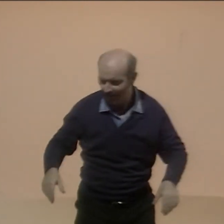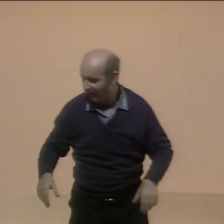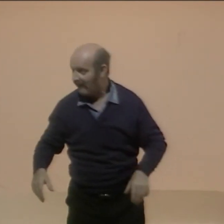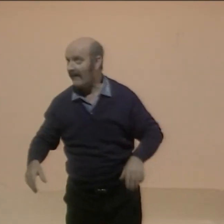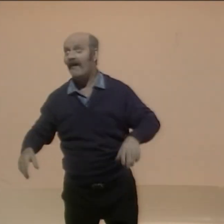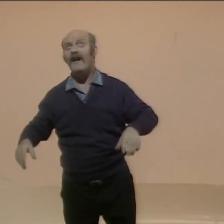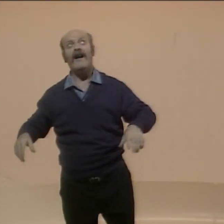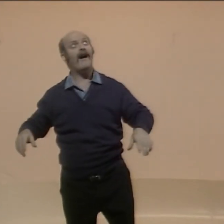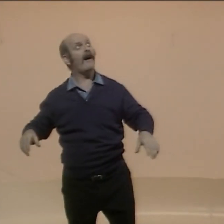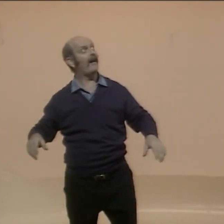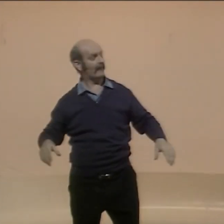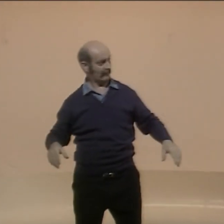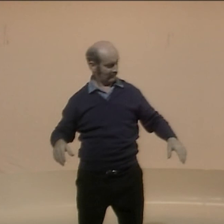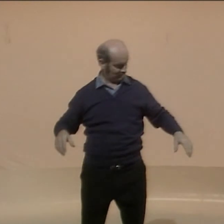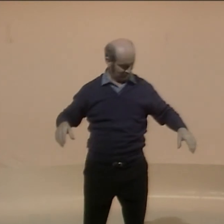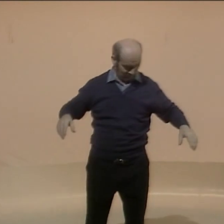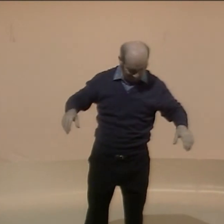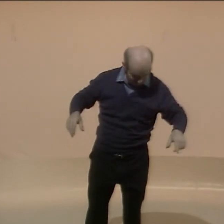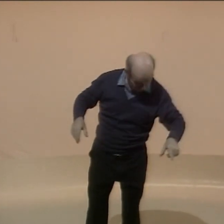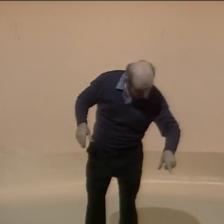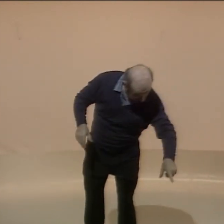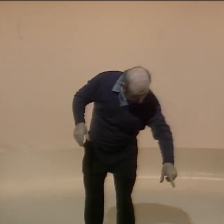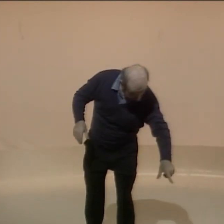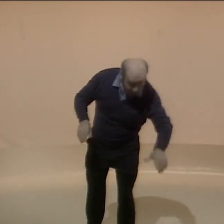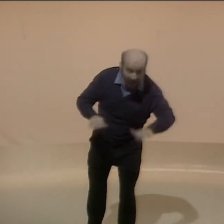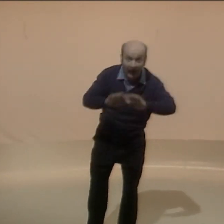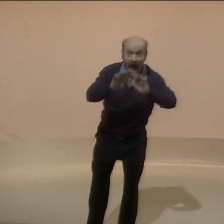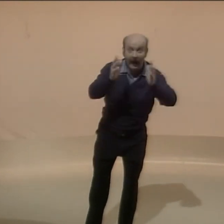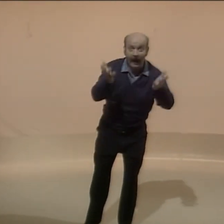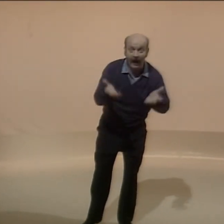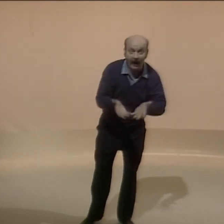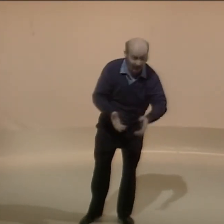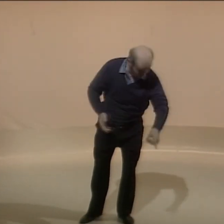low gravity of the moon. And way, way down there, you'll be able to see